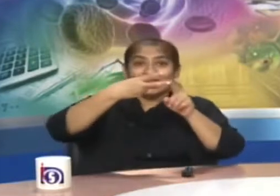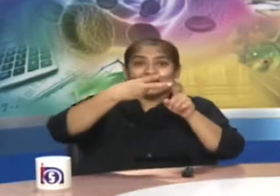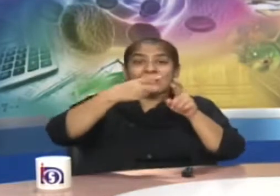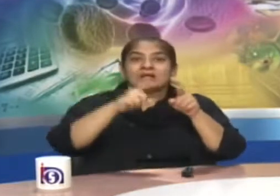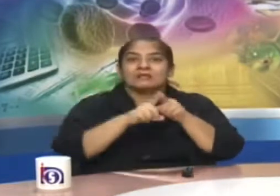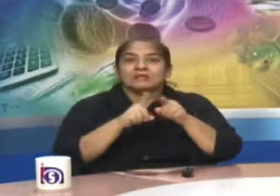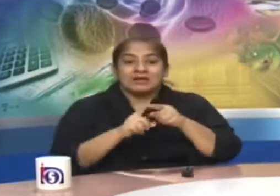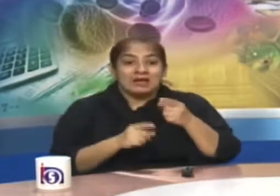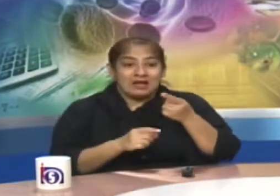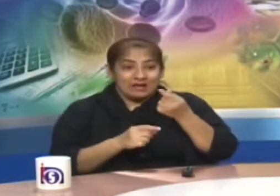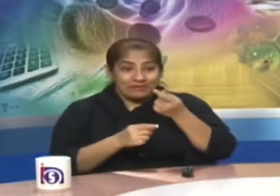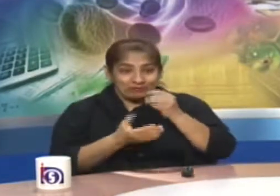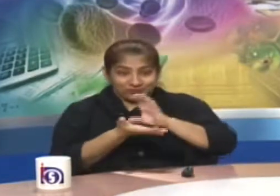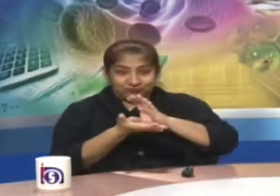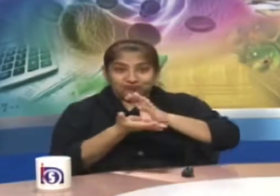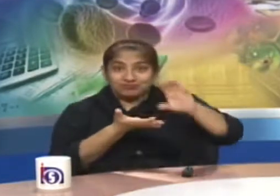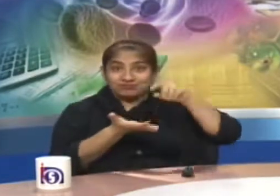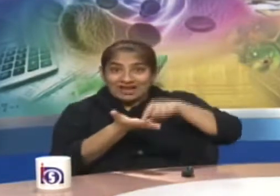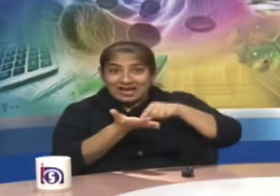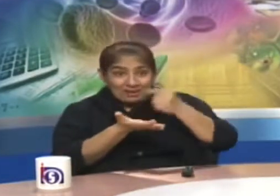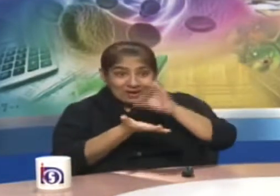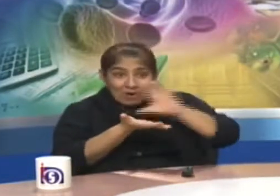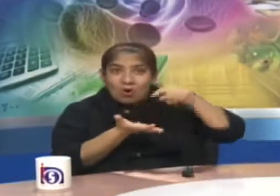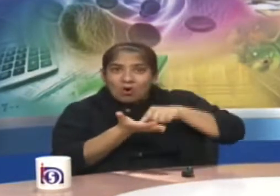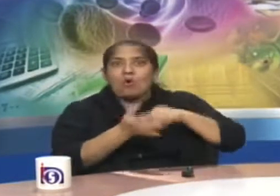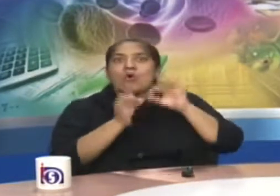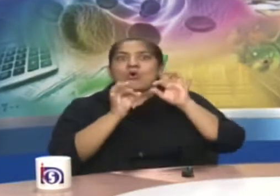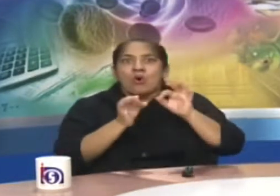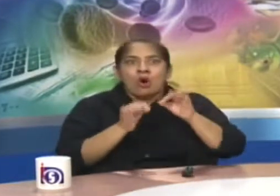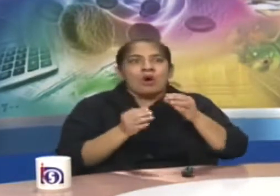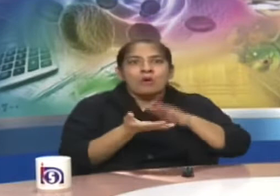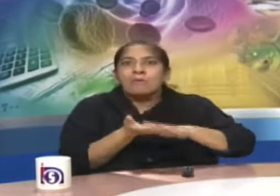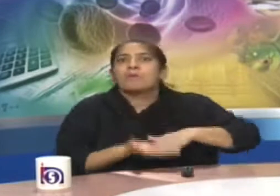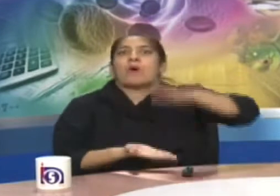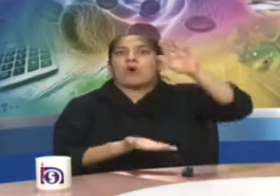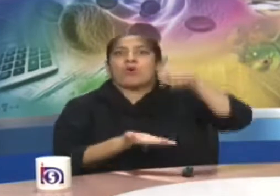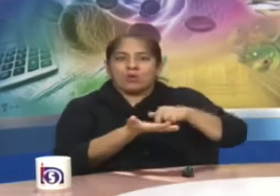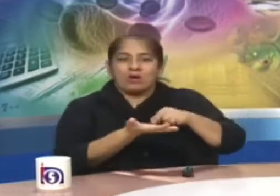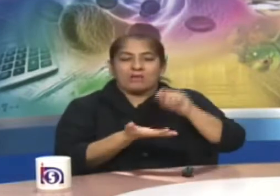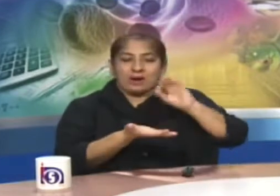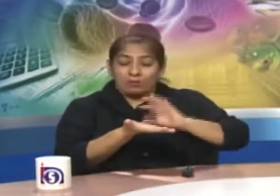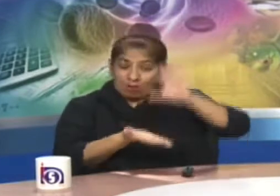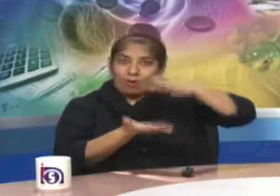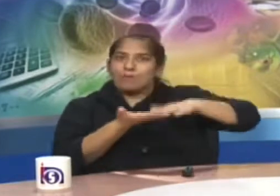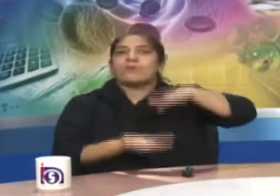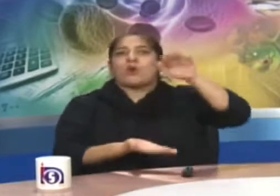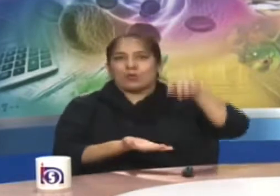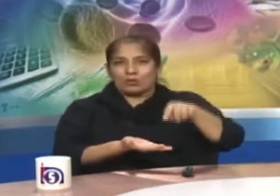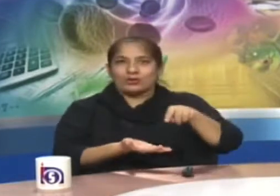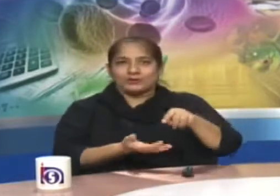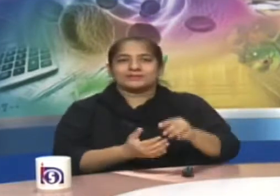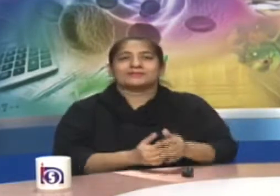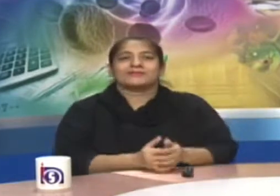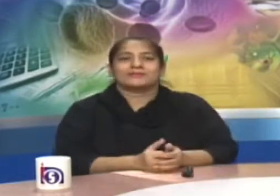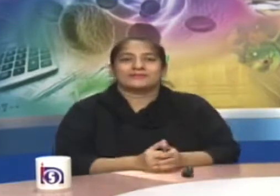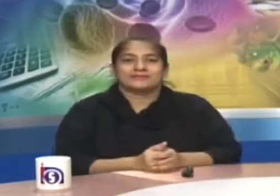The second advantage is the investments increased.